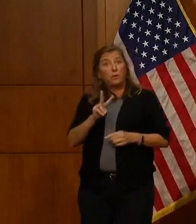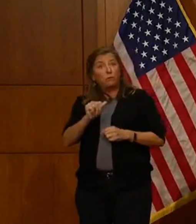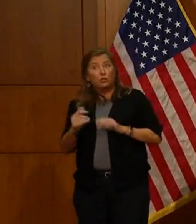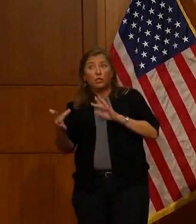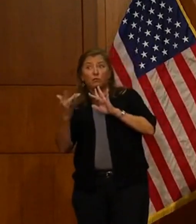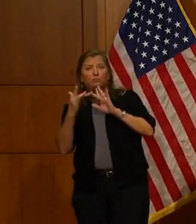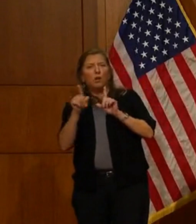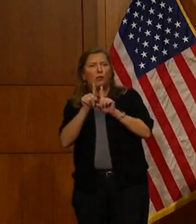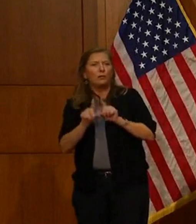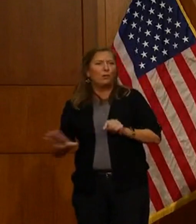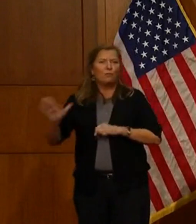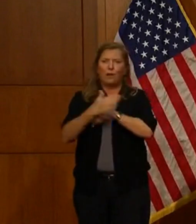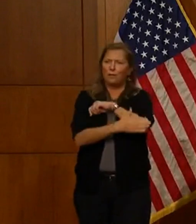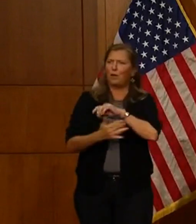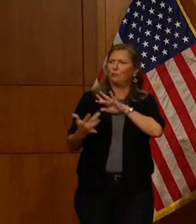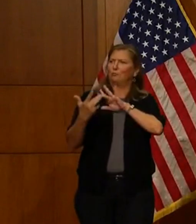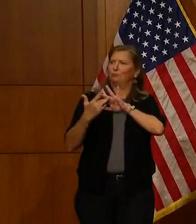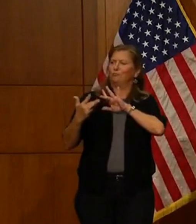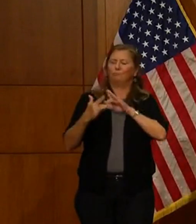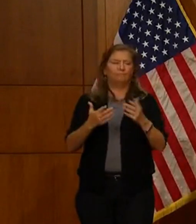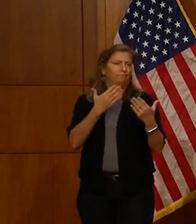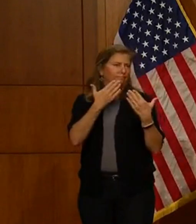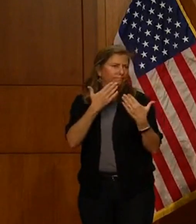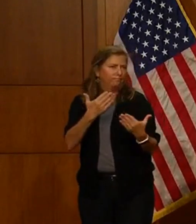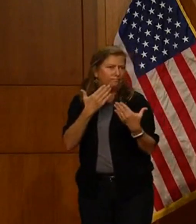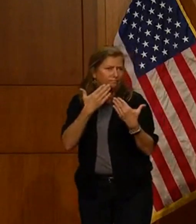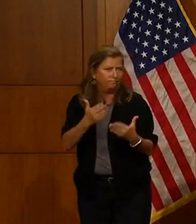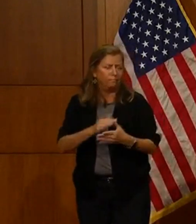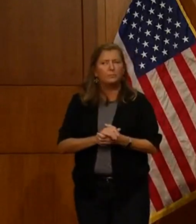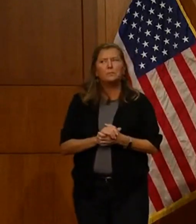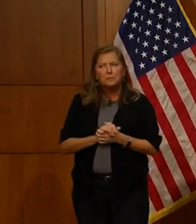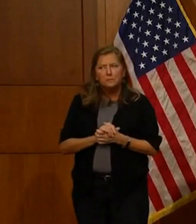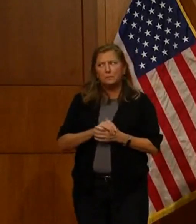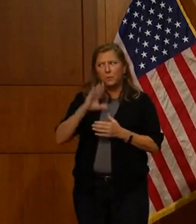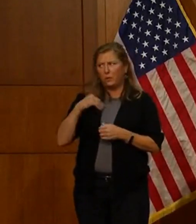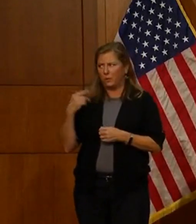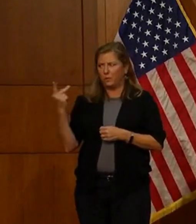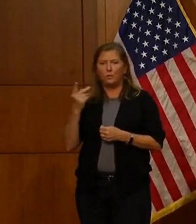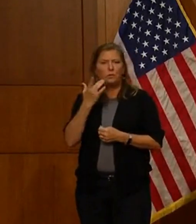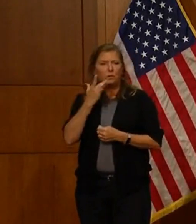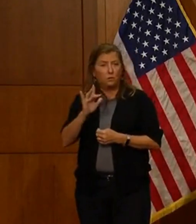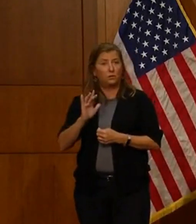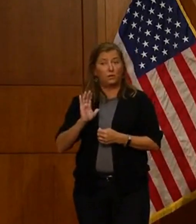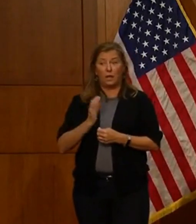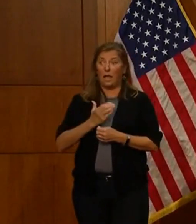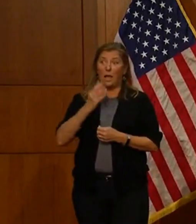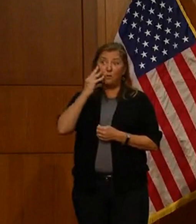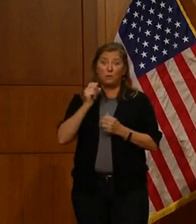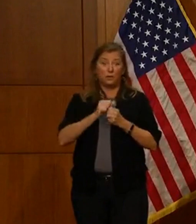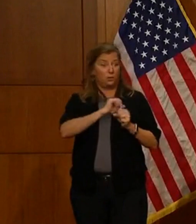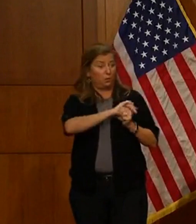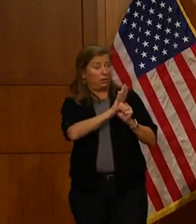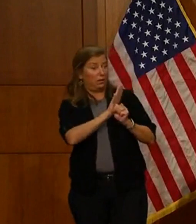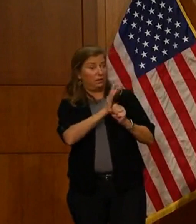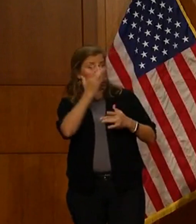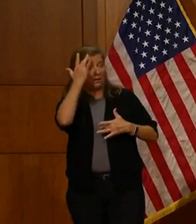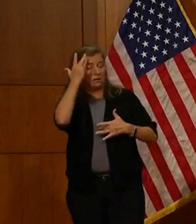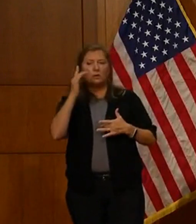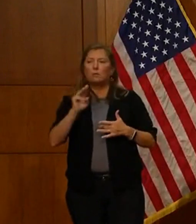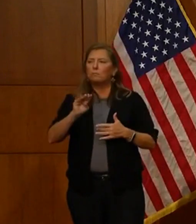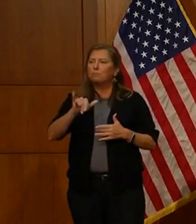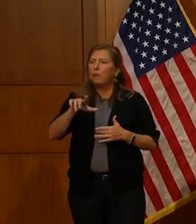but across this country. We know that we have been very fortunate that our experience with this disease was